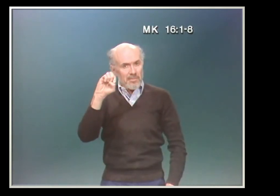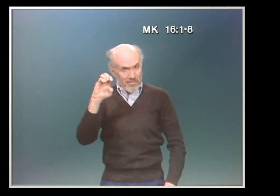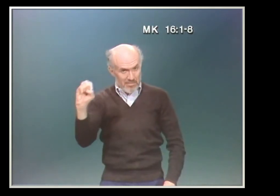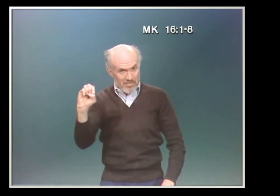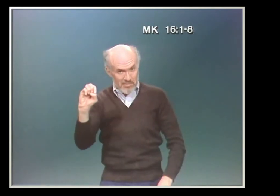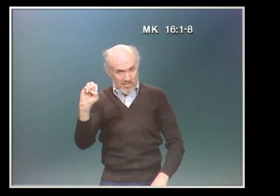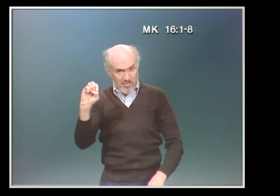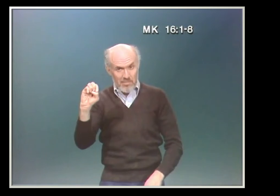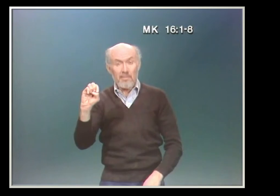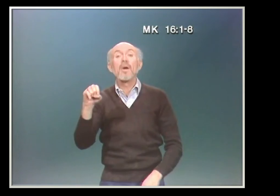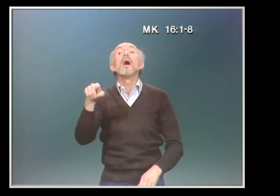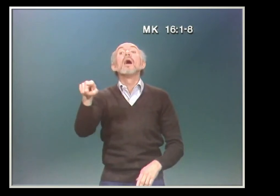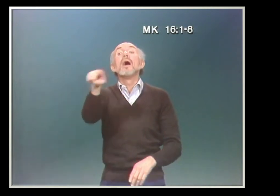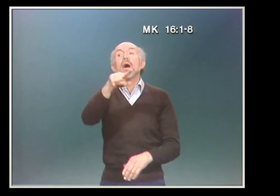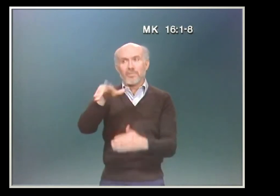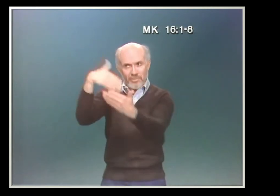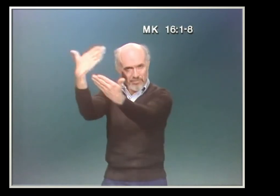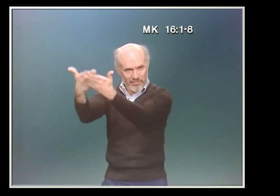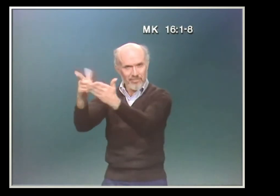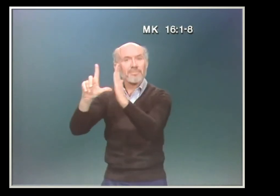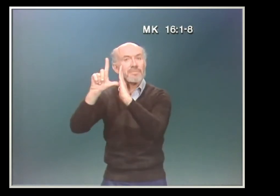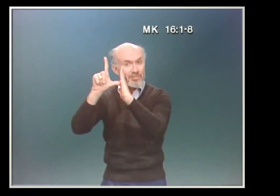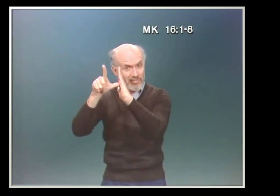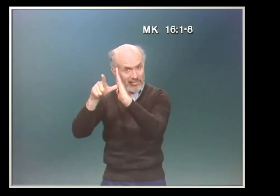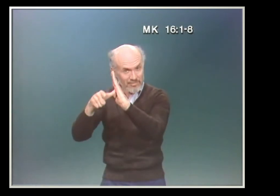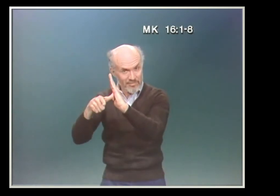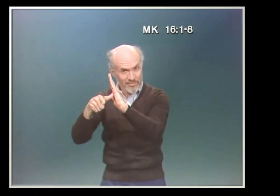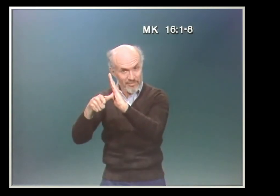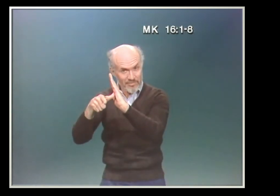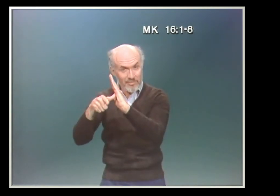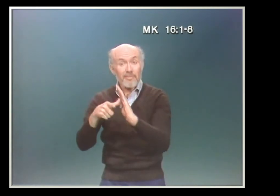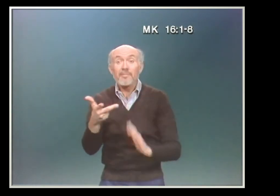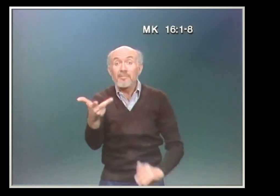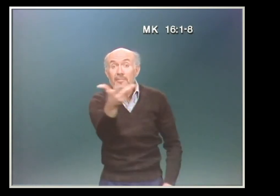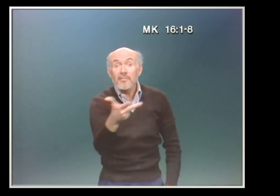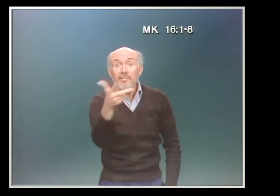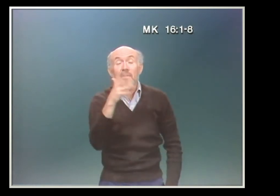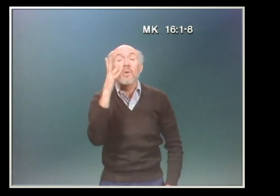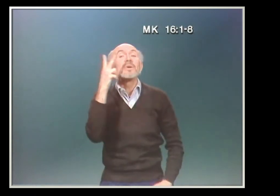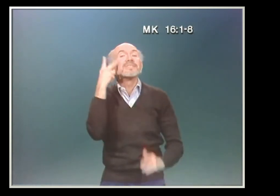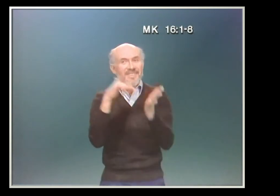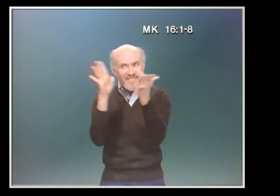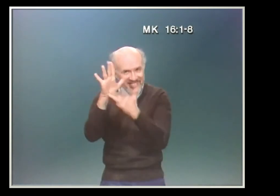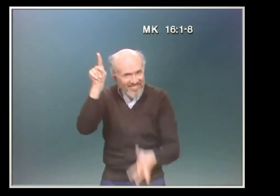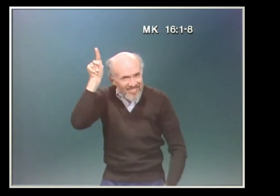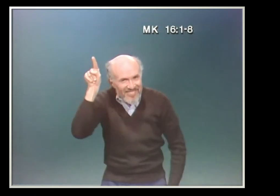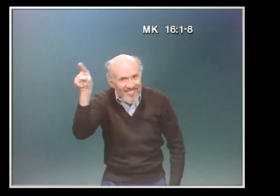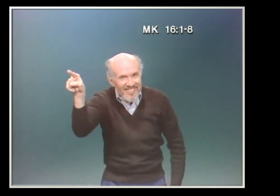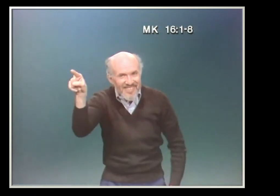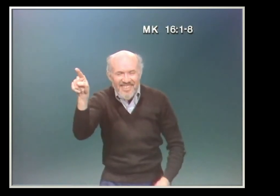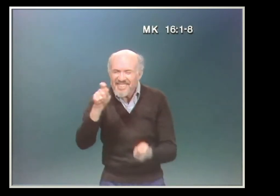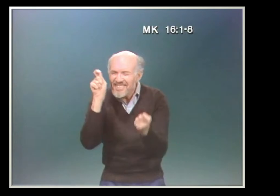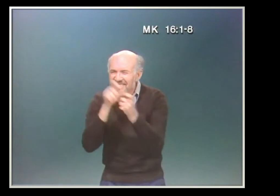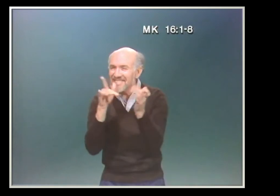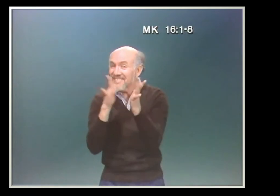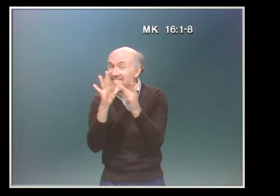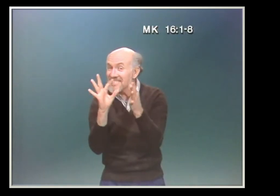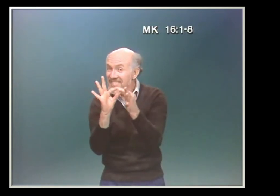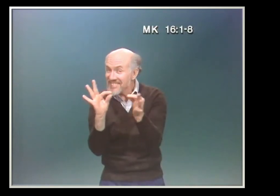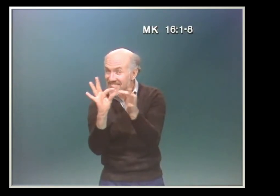He will," scripture says, "be going to Galilee and will get there before you come. You will see